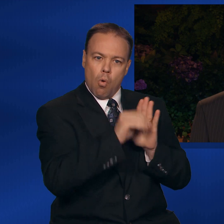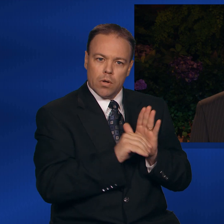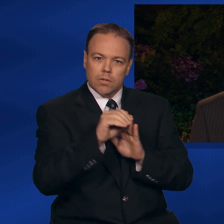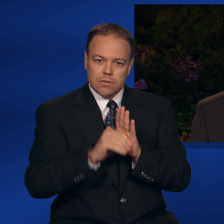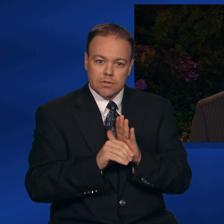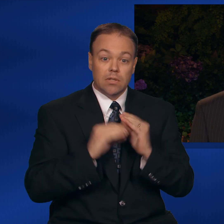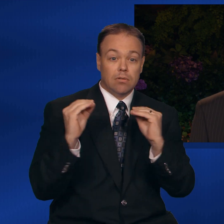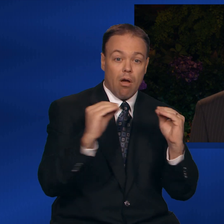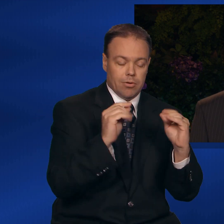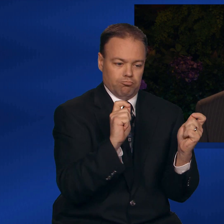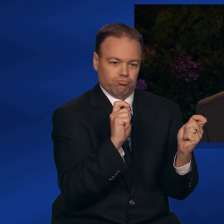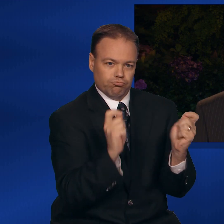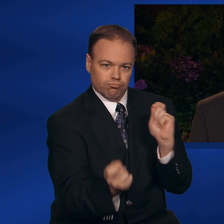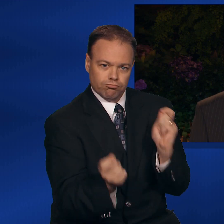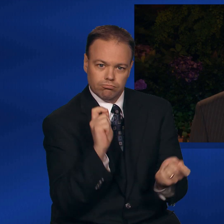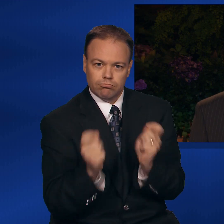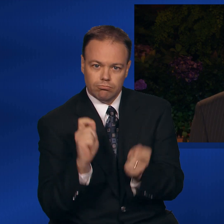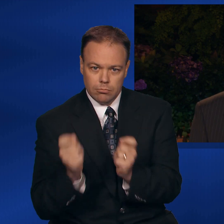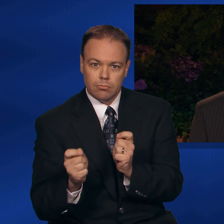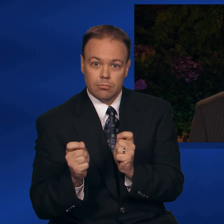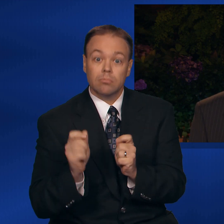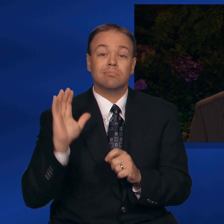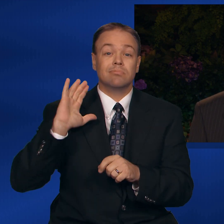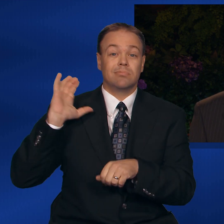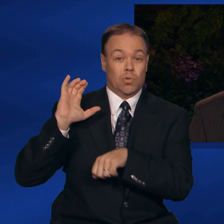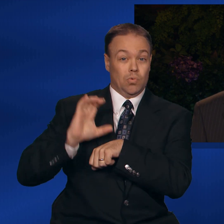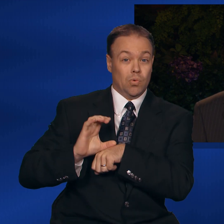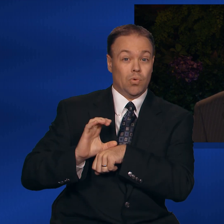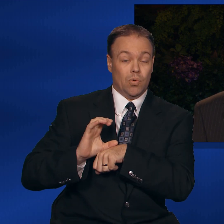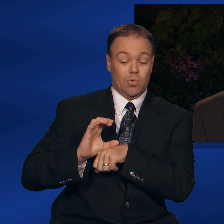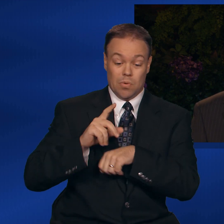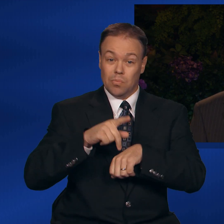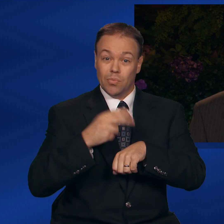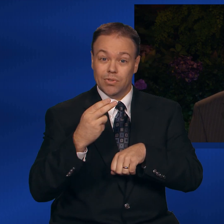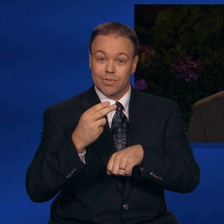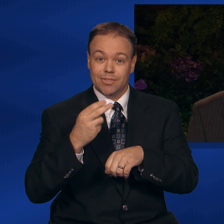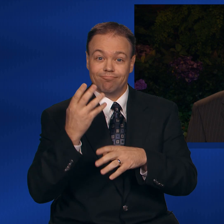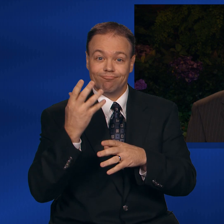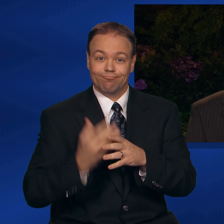doctrine. The original church and the priesthood were lost.